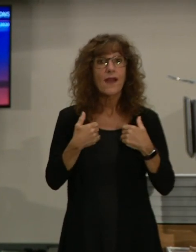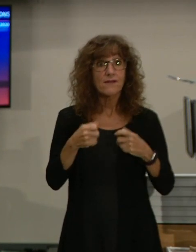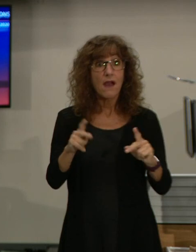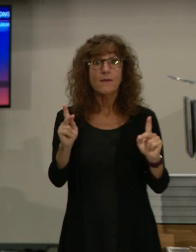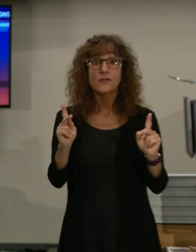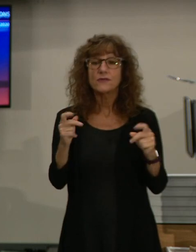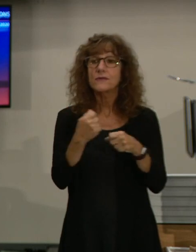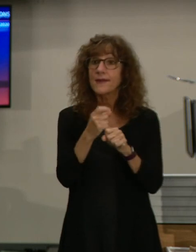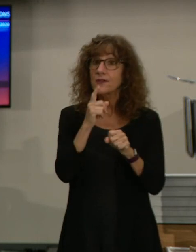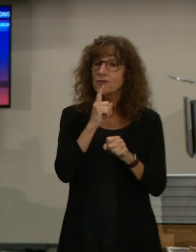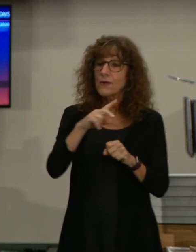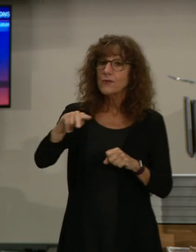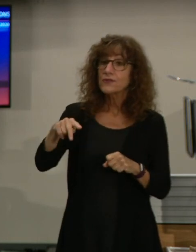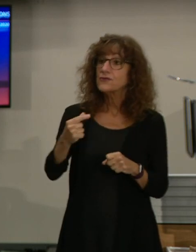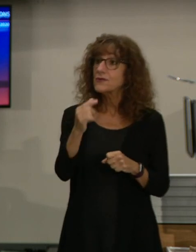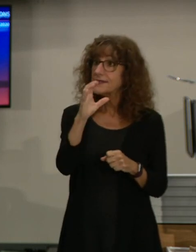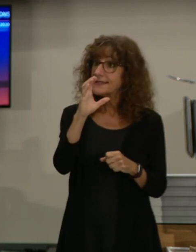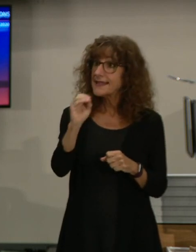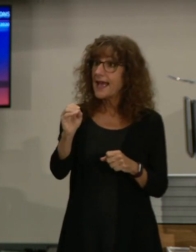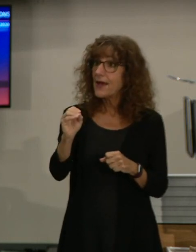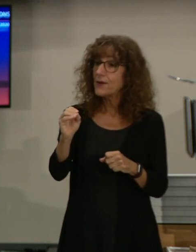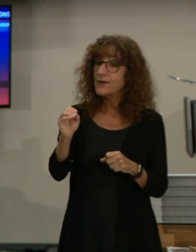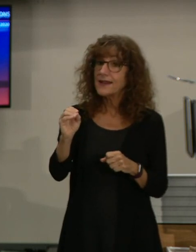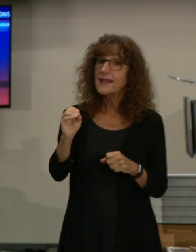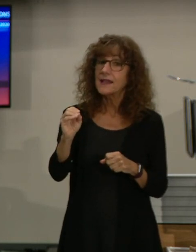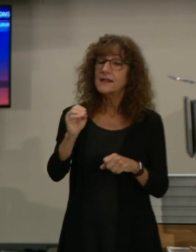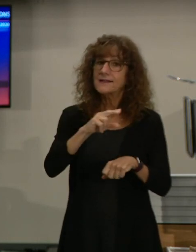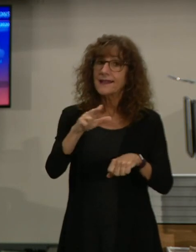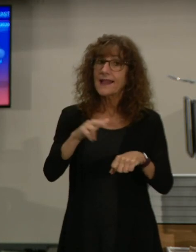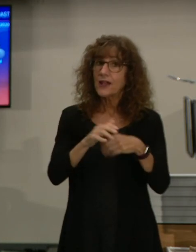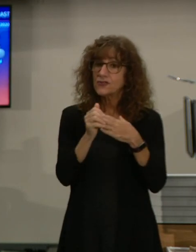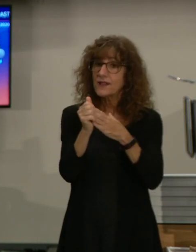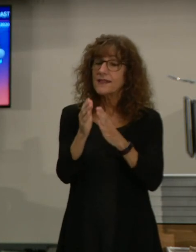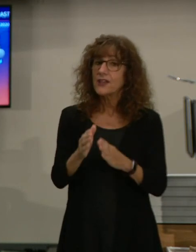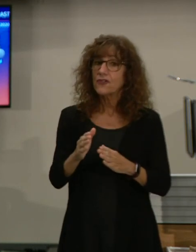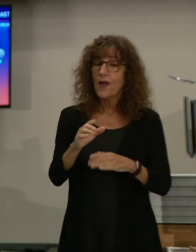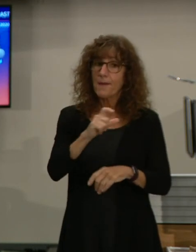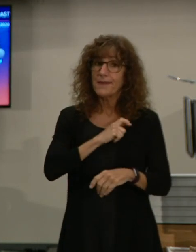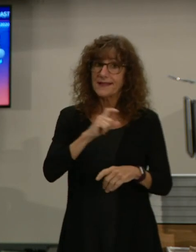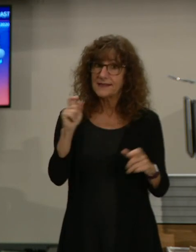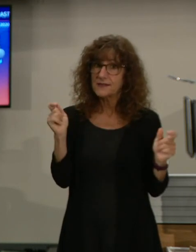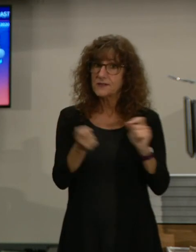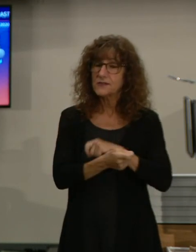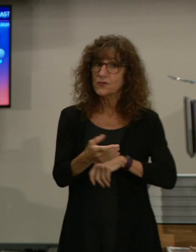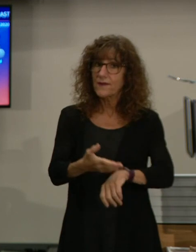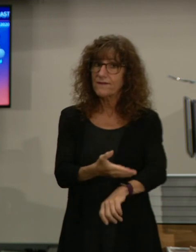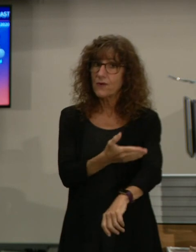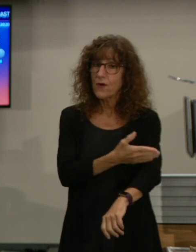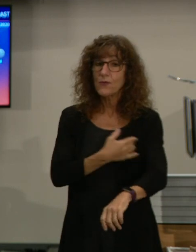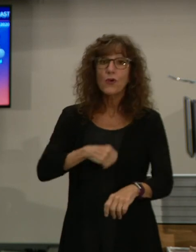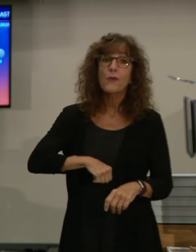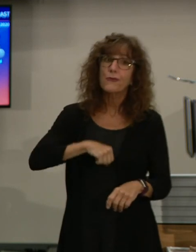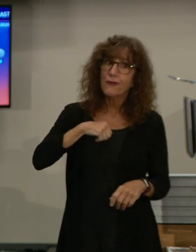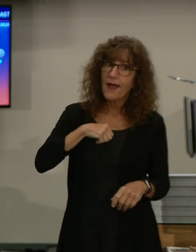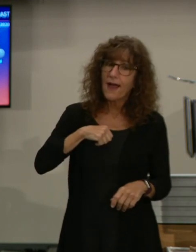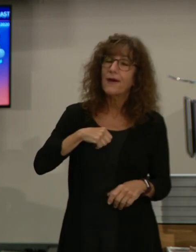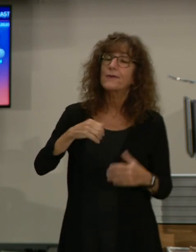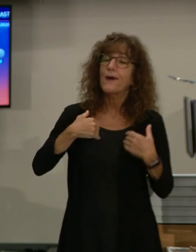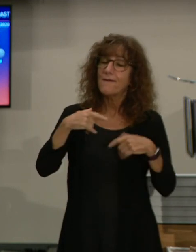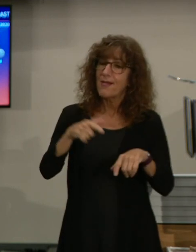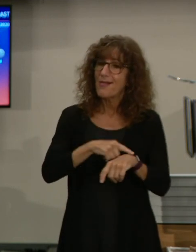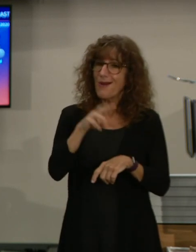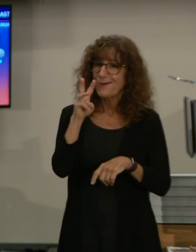chance to make sure that Prince George's County is a national leader on police reform. We are very proud, although we know we have a ways to